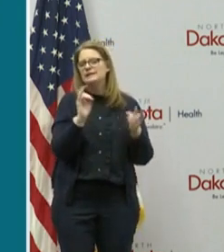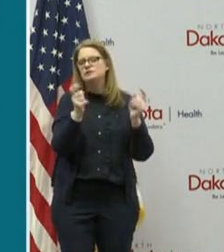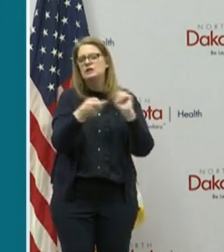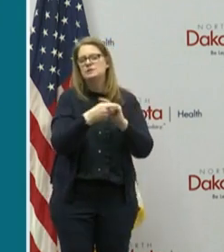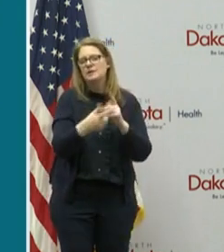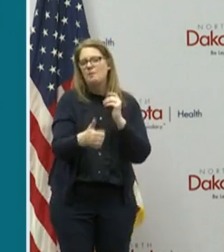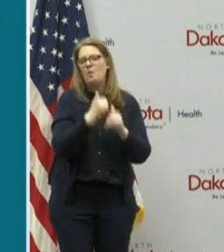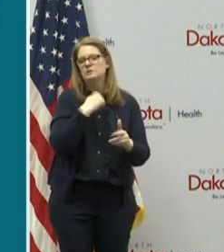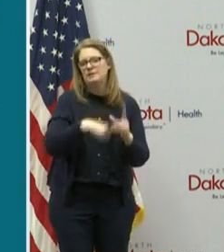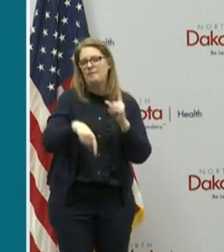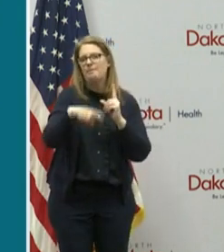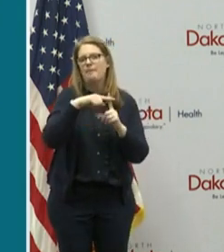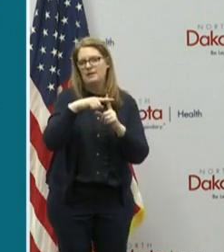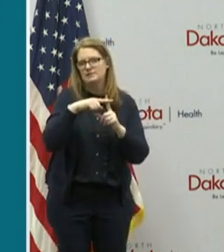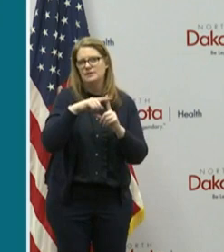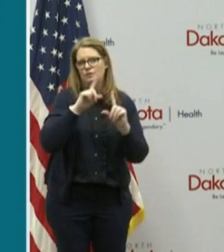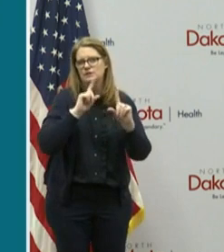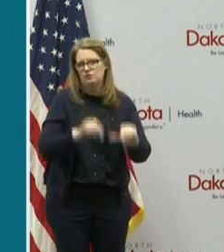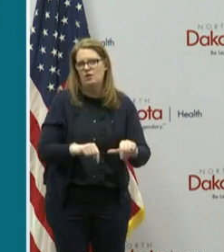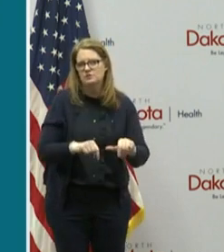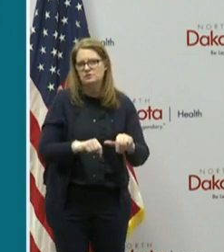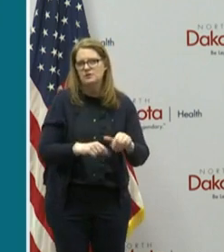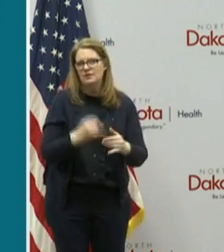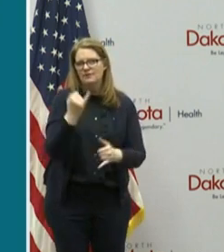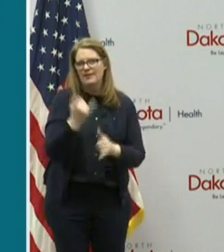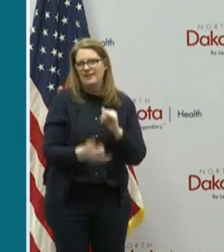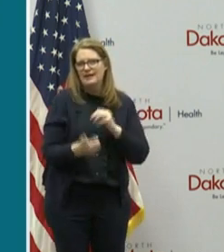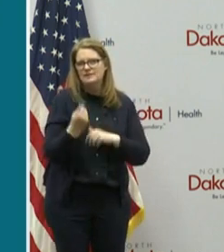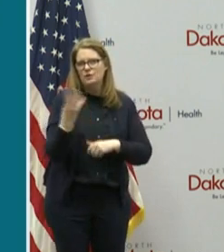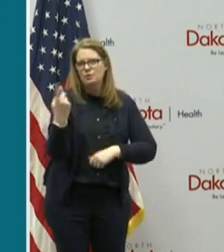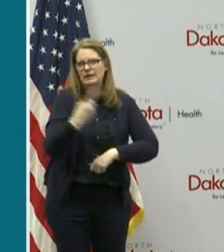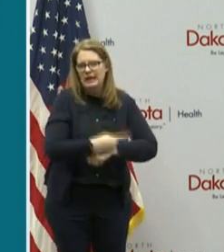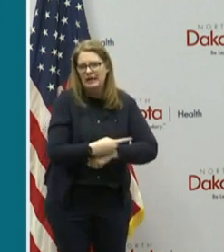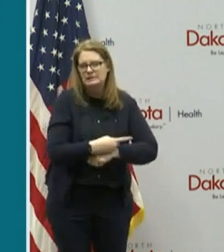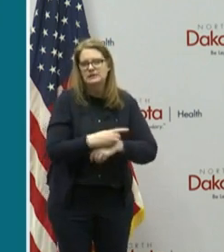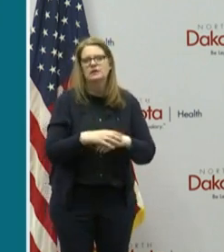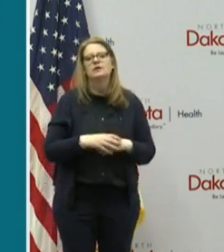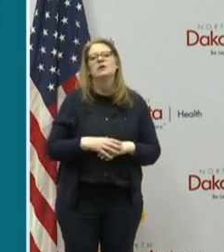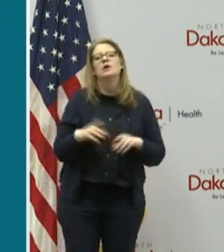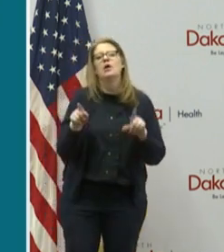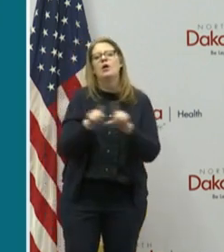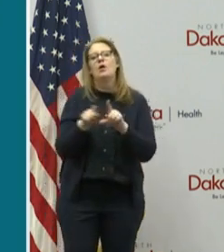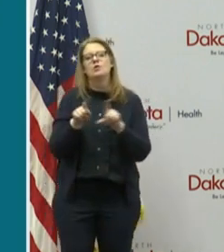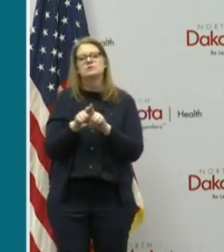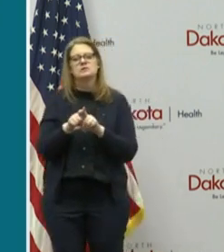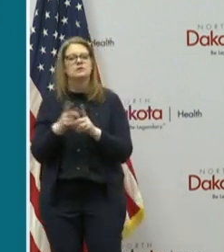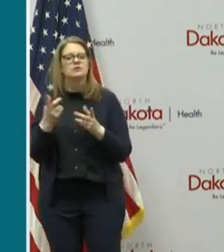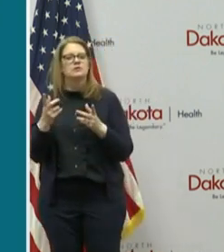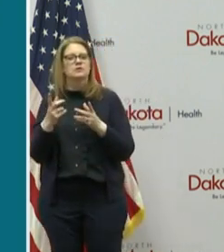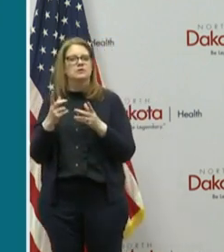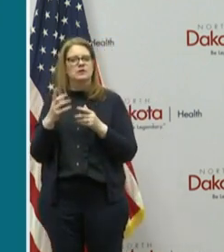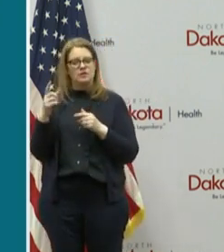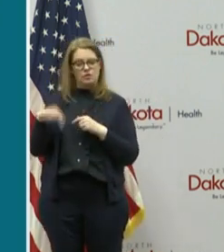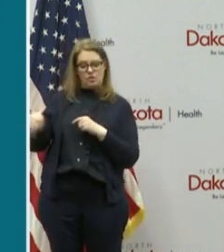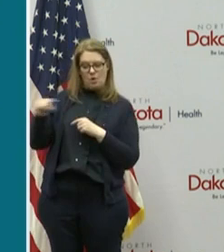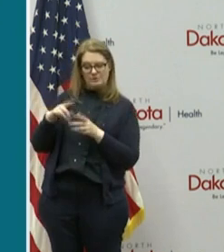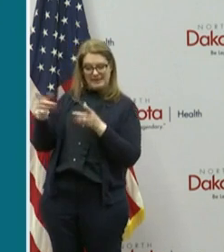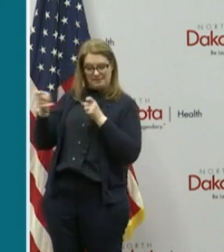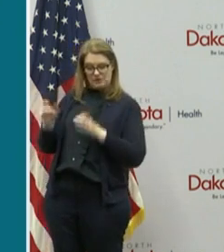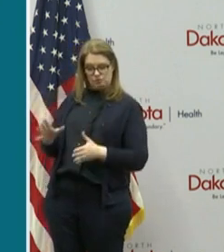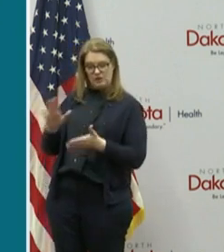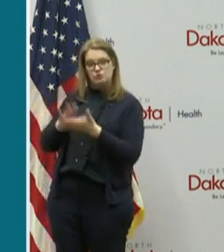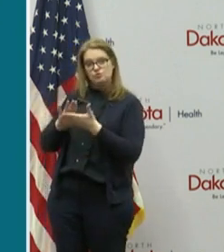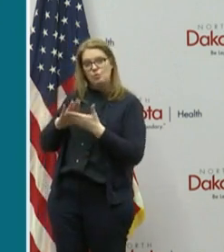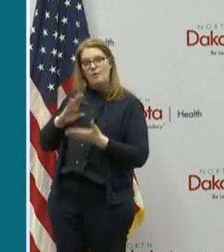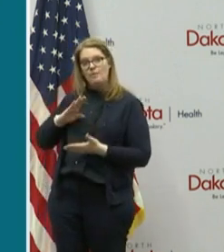can for those students for these last remaining days. It also is going to free up capacity planning for those administrators and school